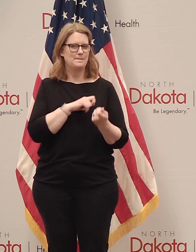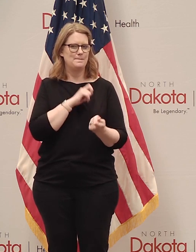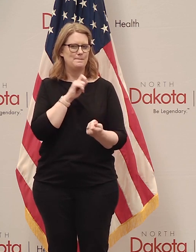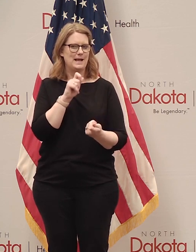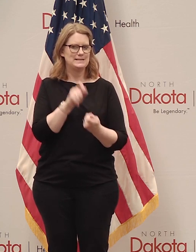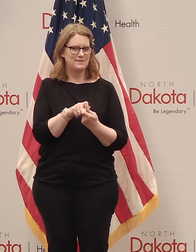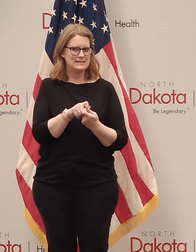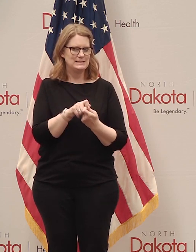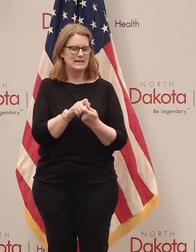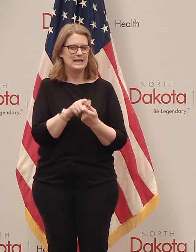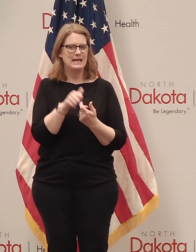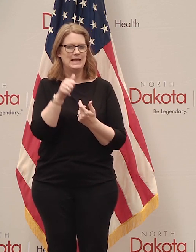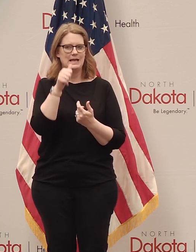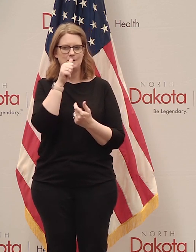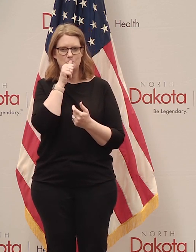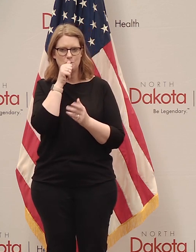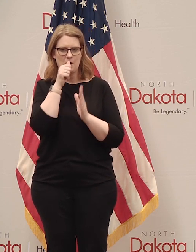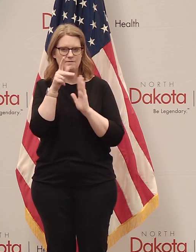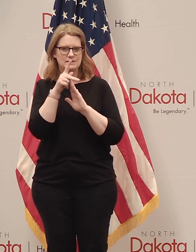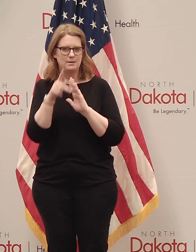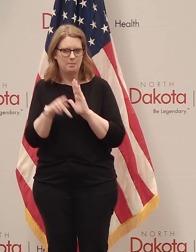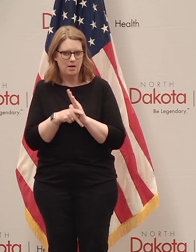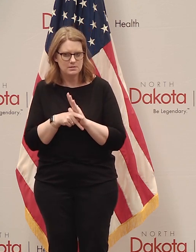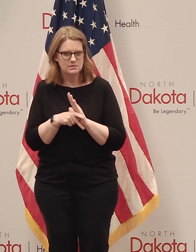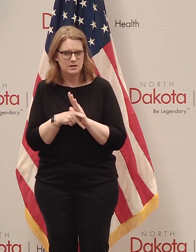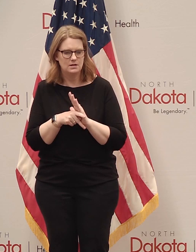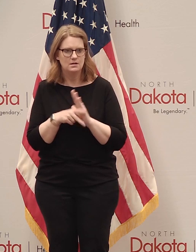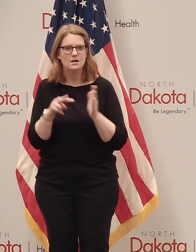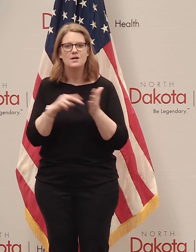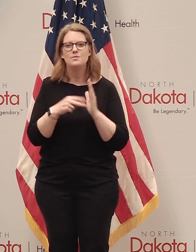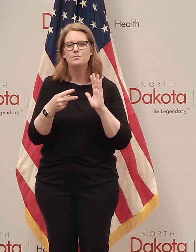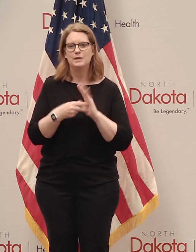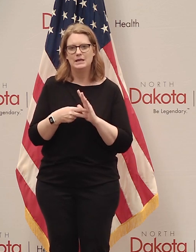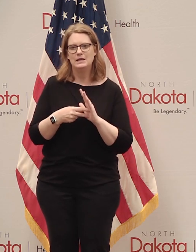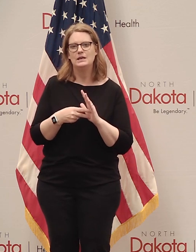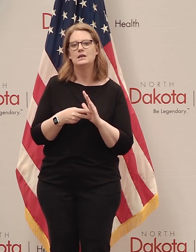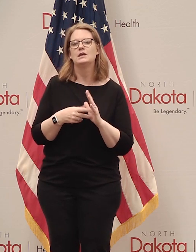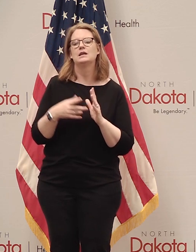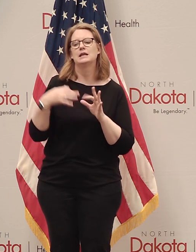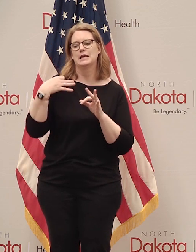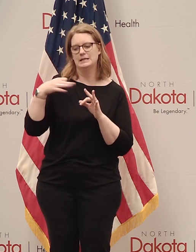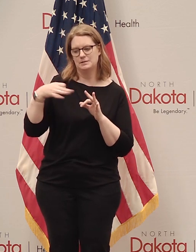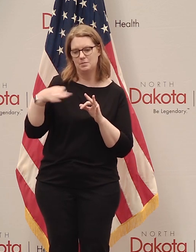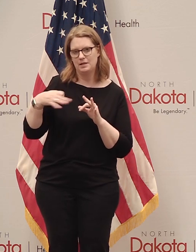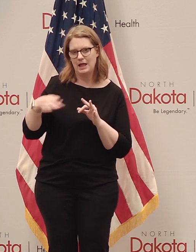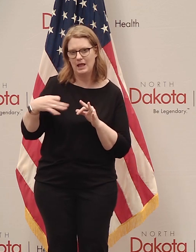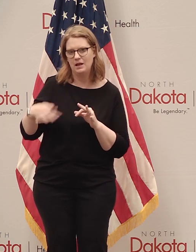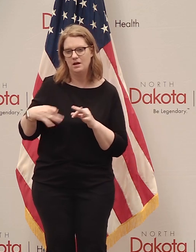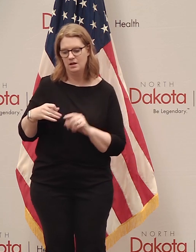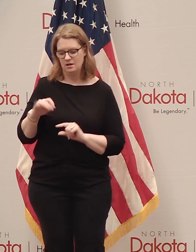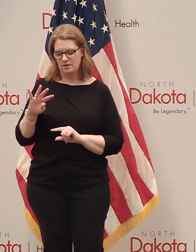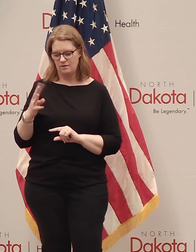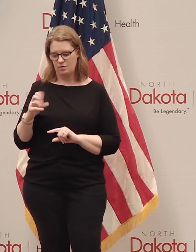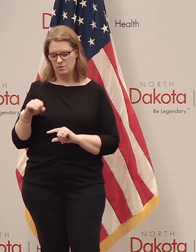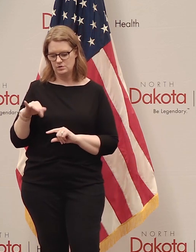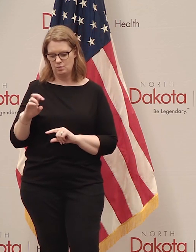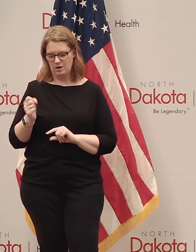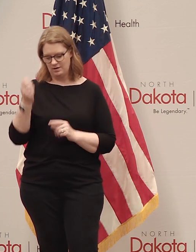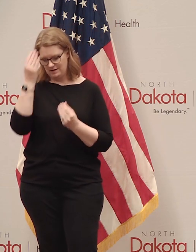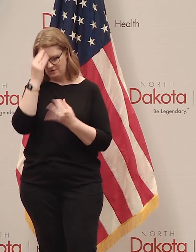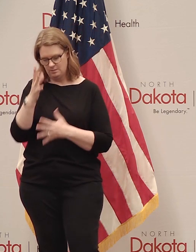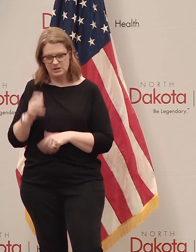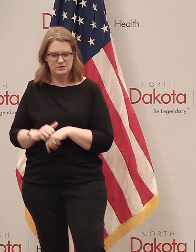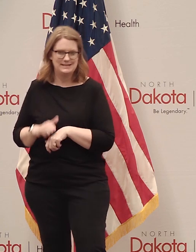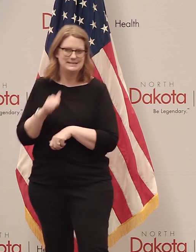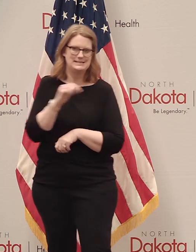specificity in the privacy policy that explained how data was coming one way from Foursquare to the app, and then there